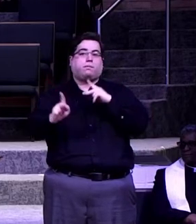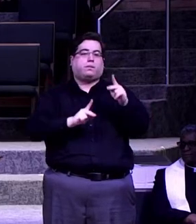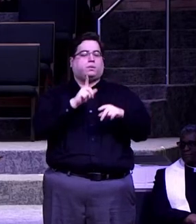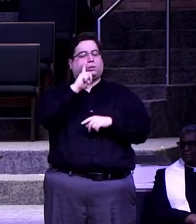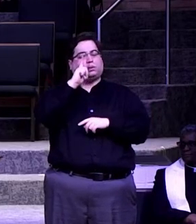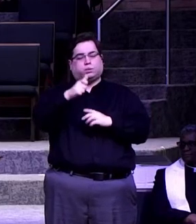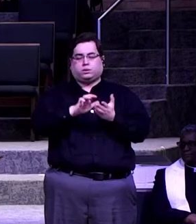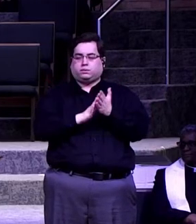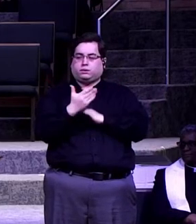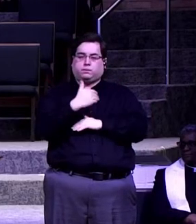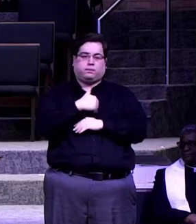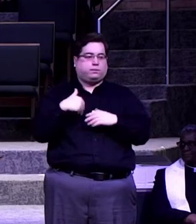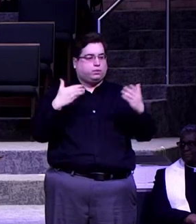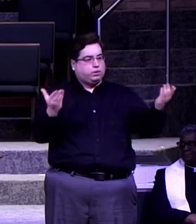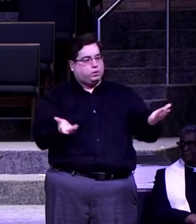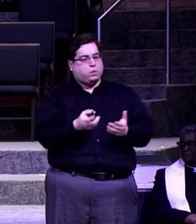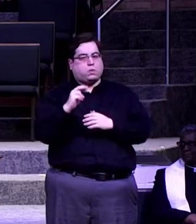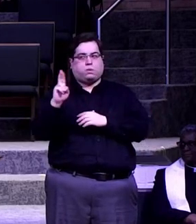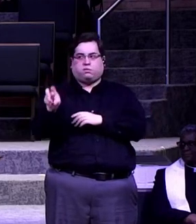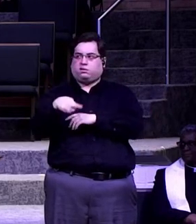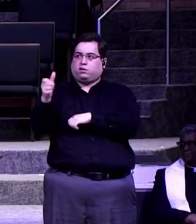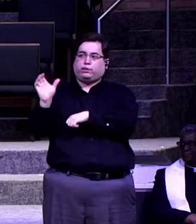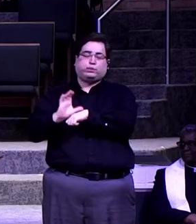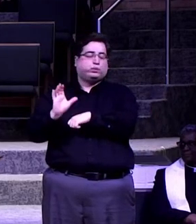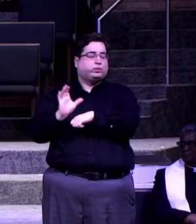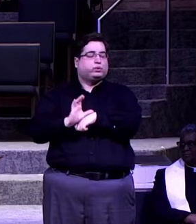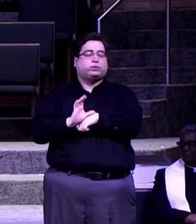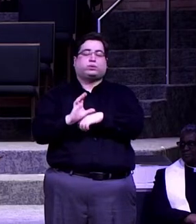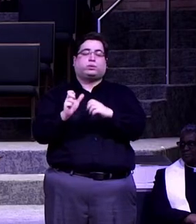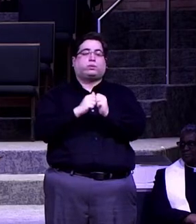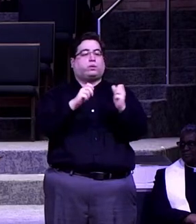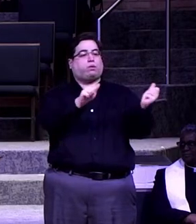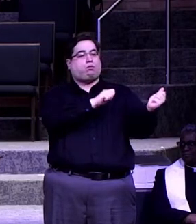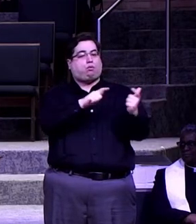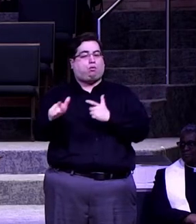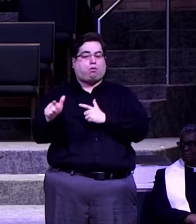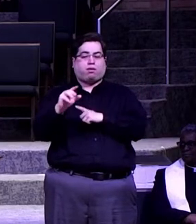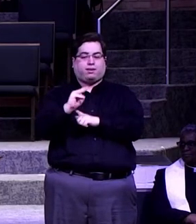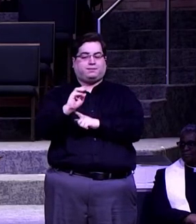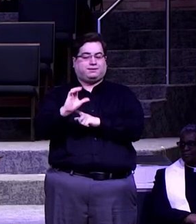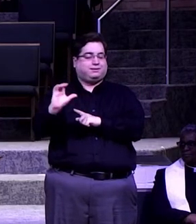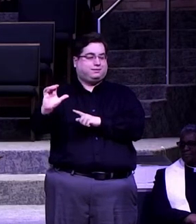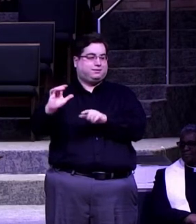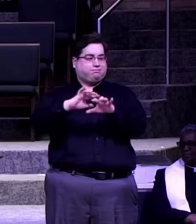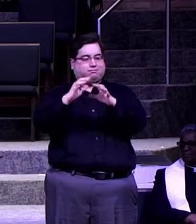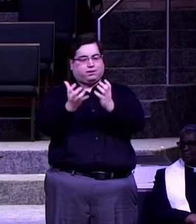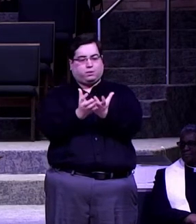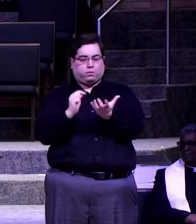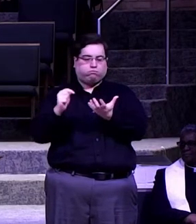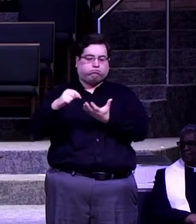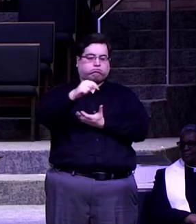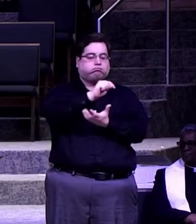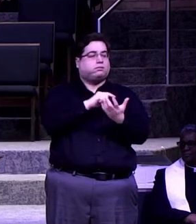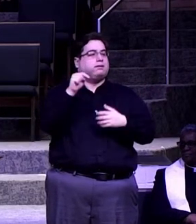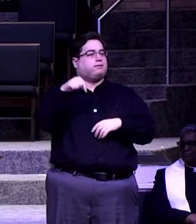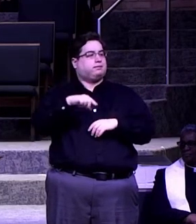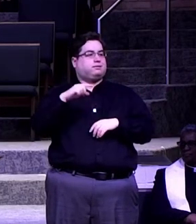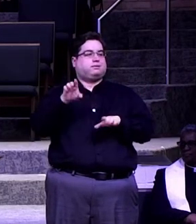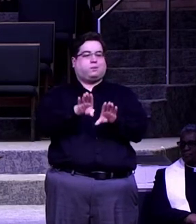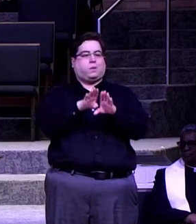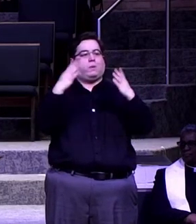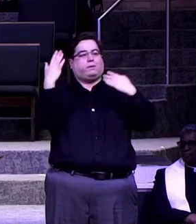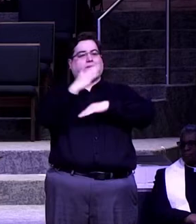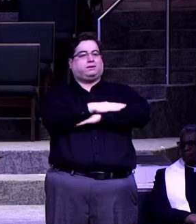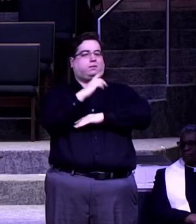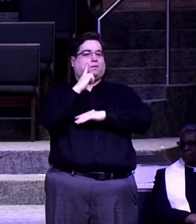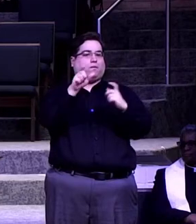member of this church or of any church. As within all the MCCs around the world, this is an open table